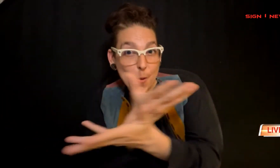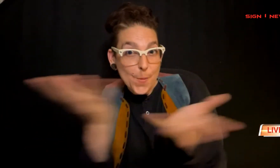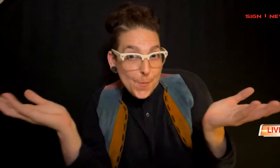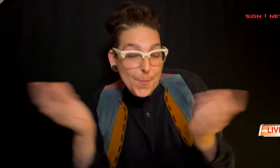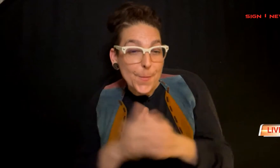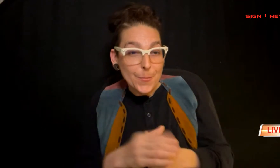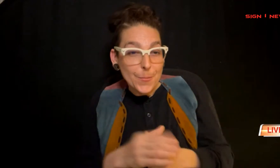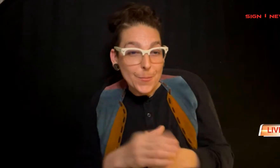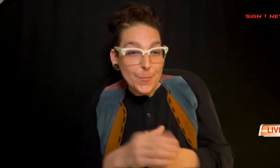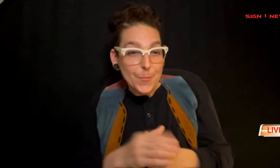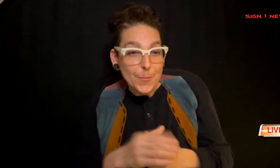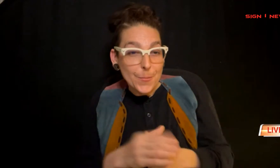I want to let you know